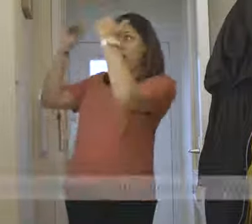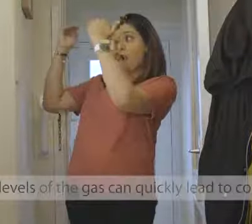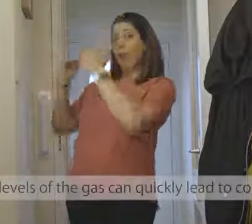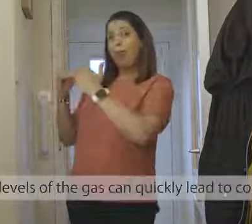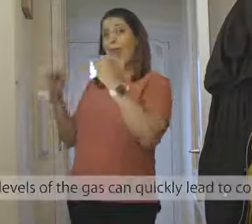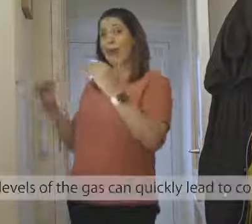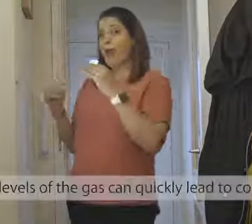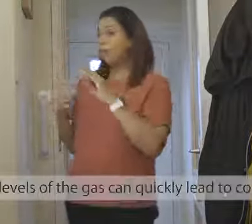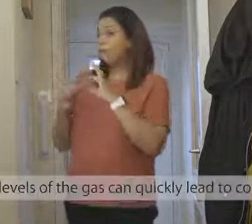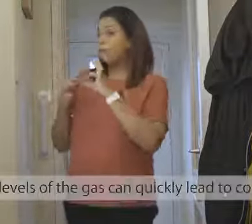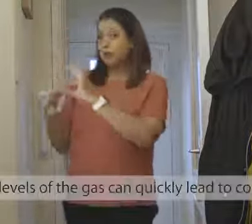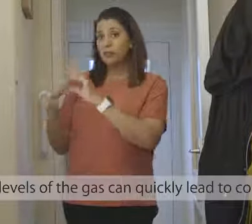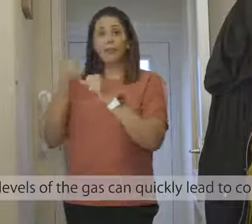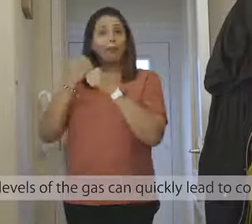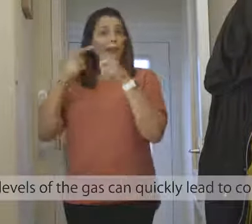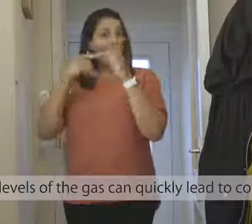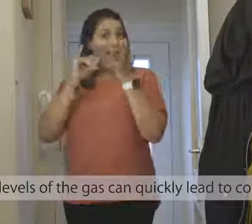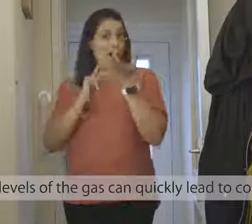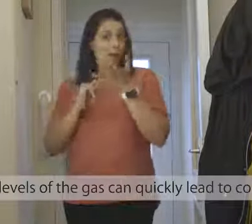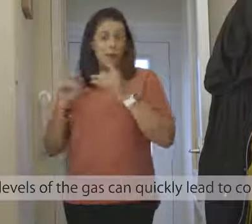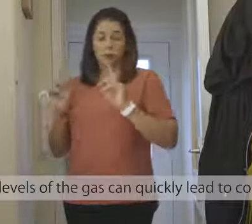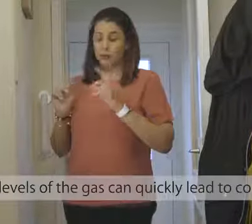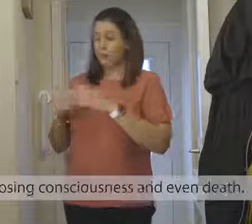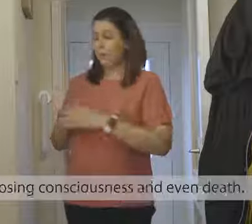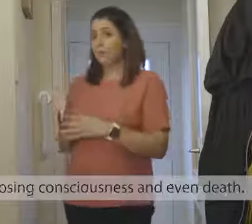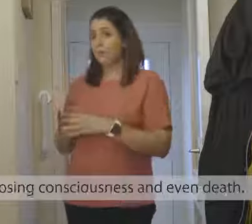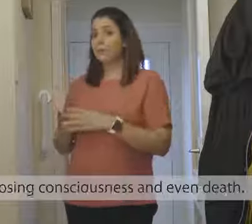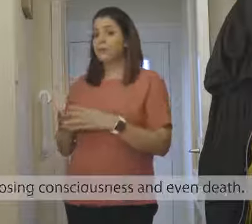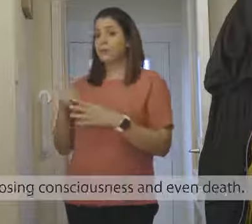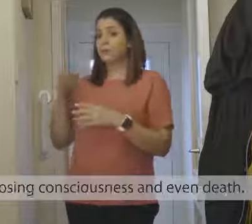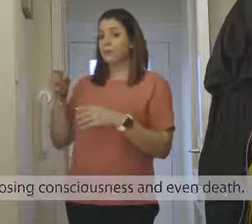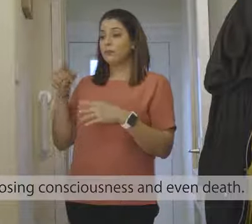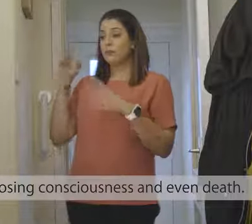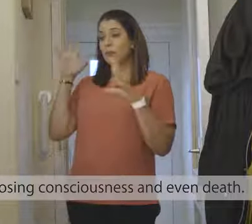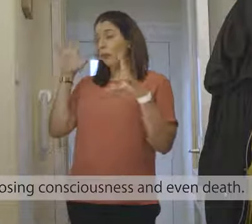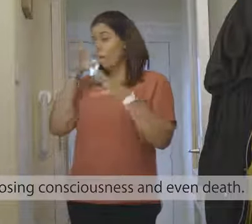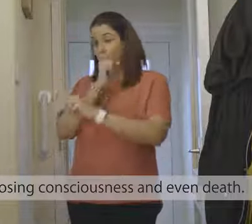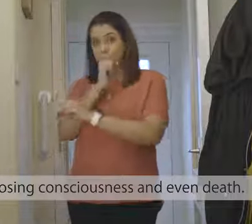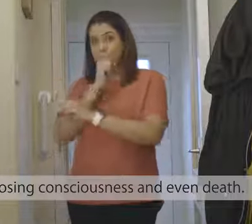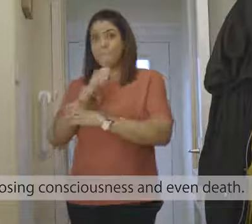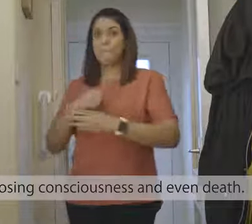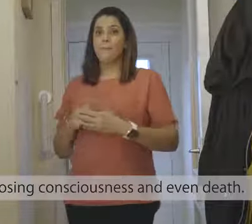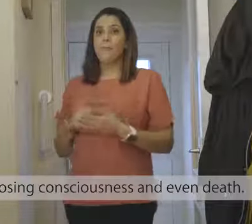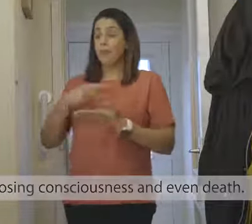Higher levels of the gas can quickly lead to collapse, losing consciousness, and even death.